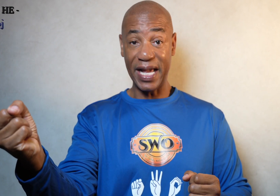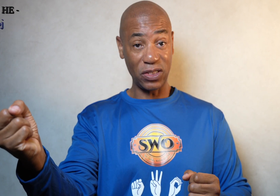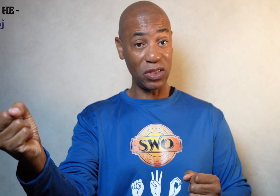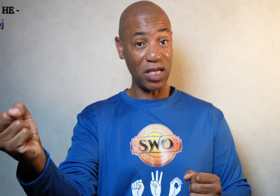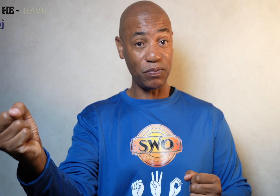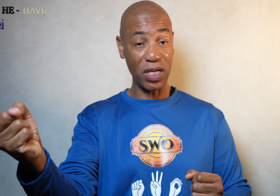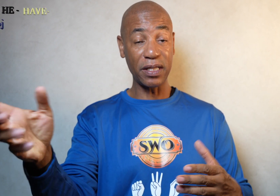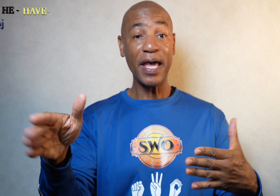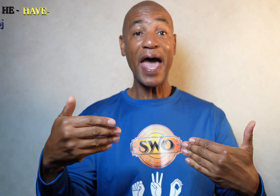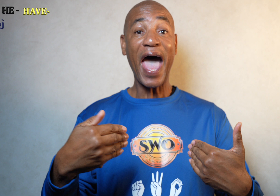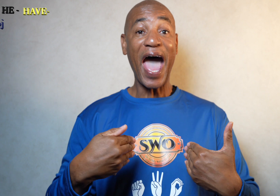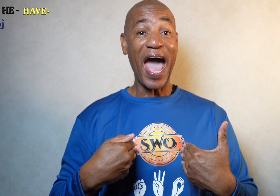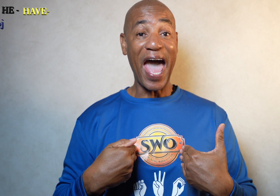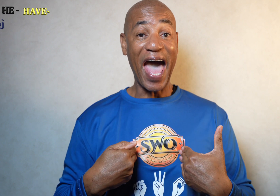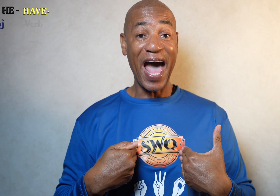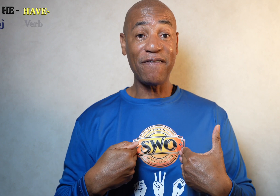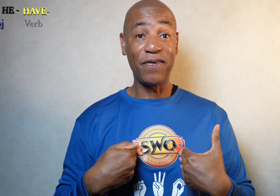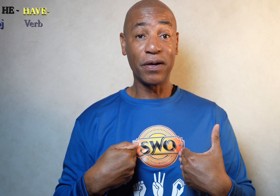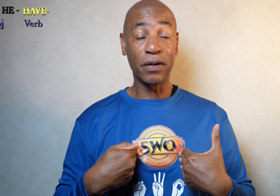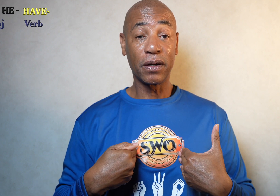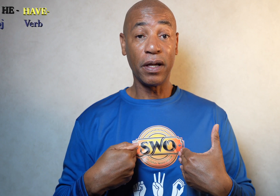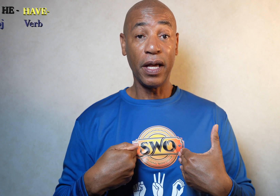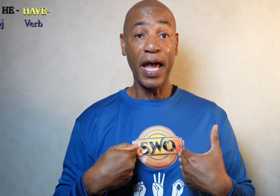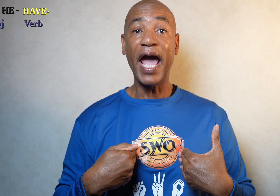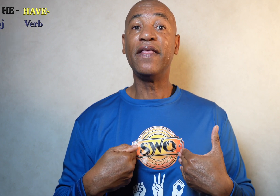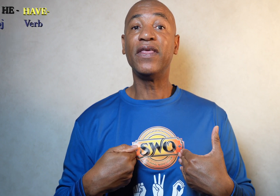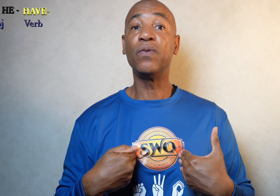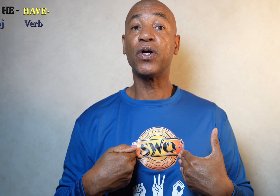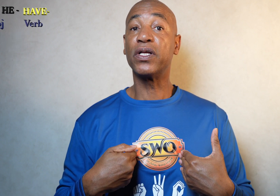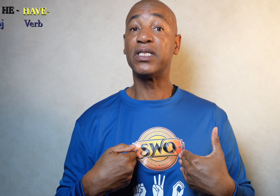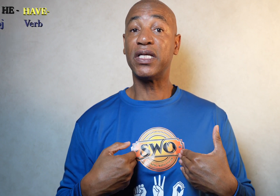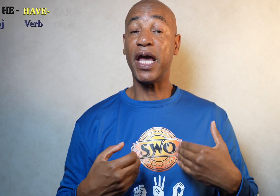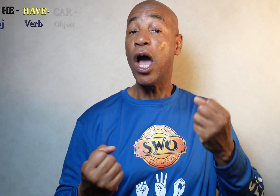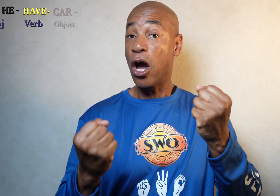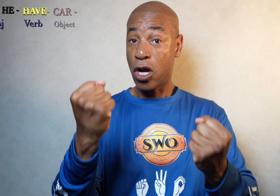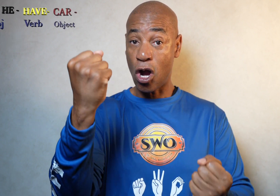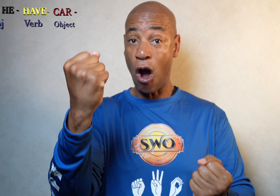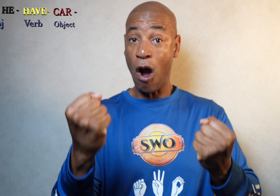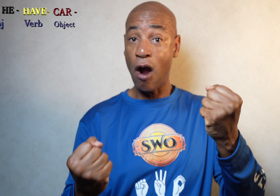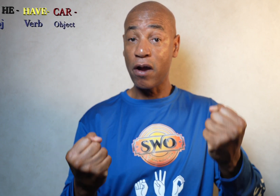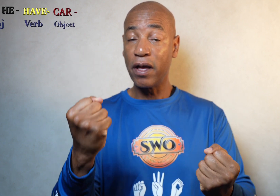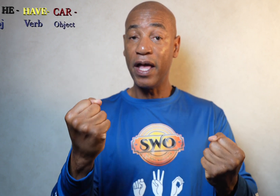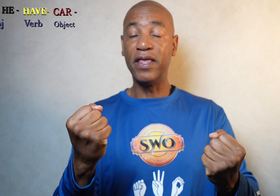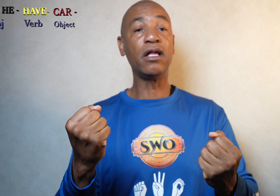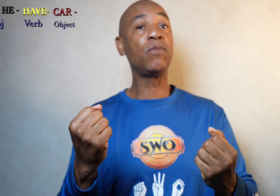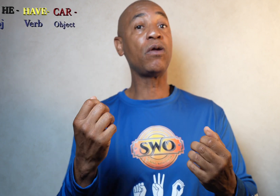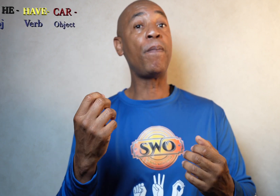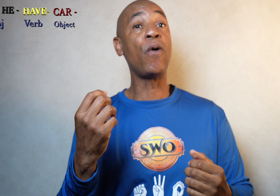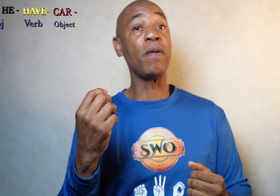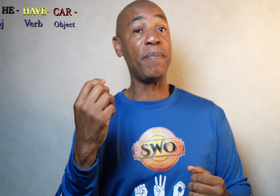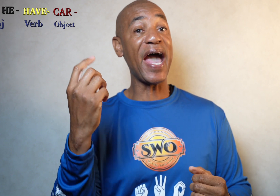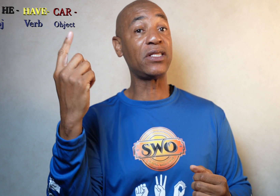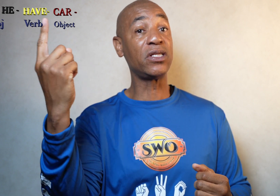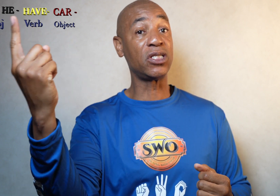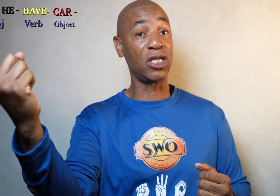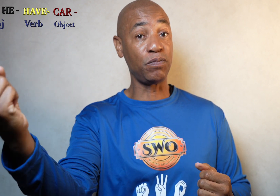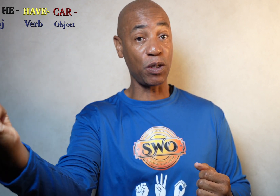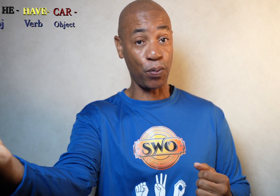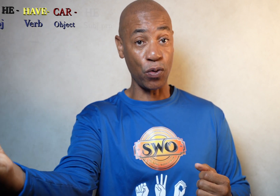the subject, have, and then we're going to say car. Then I'm going to point back to the subject